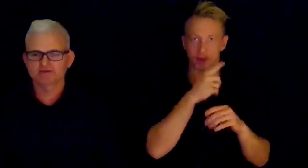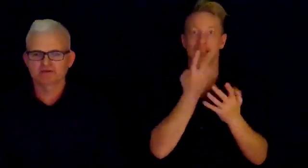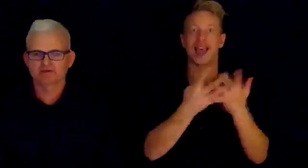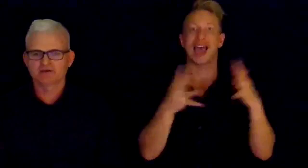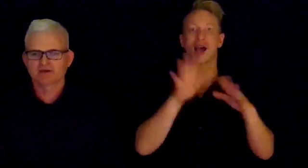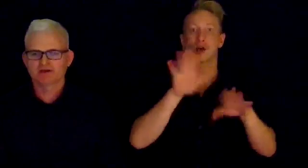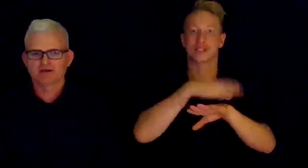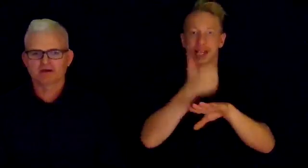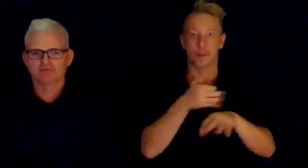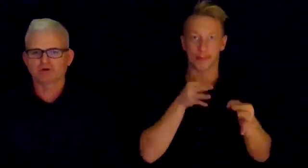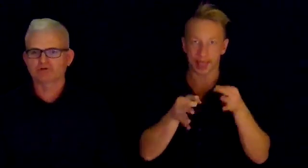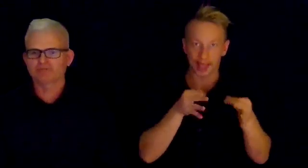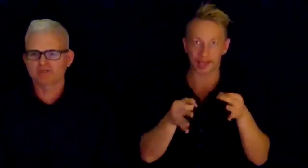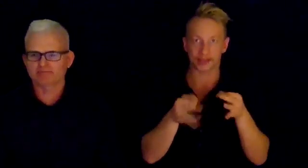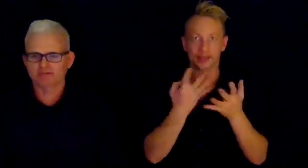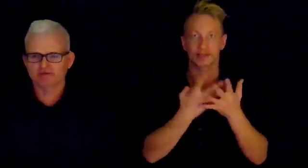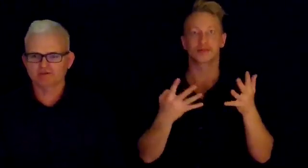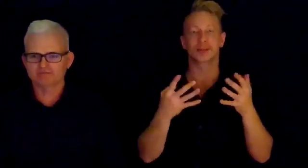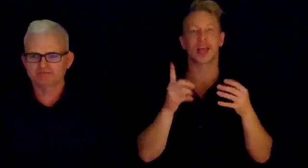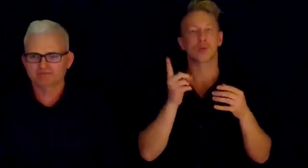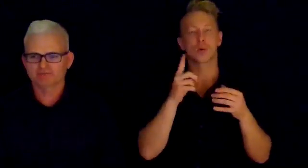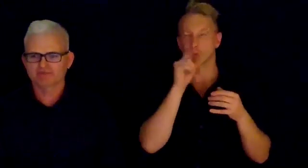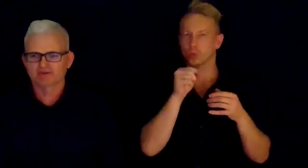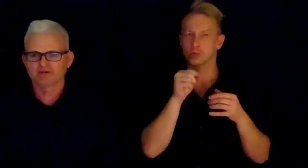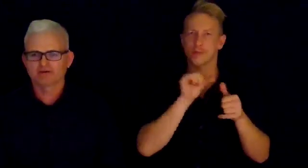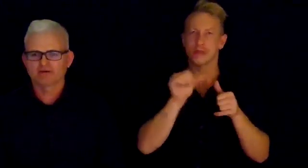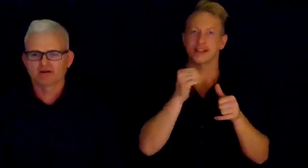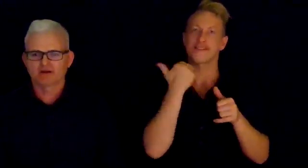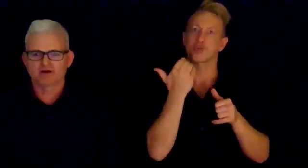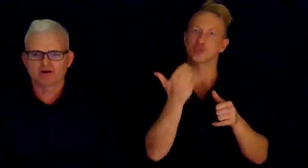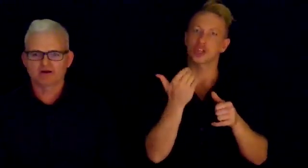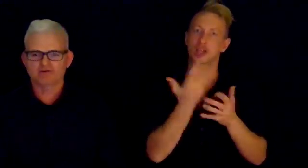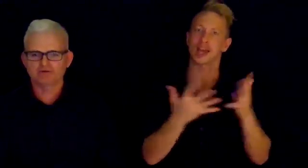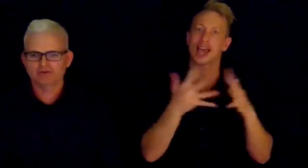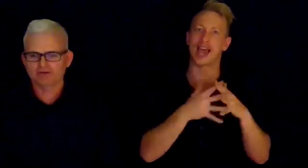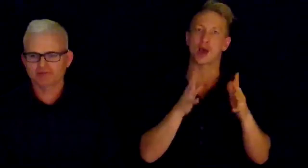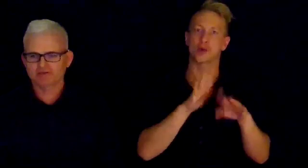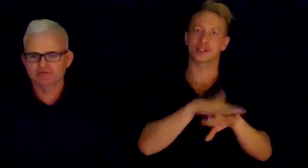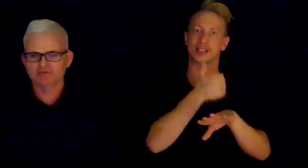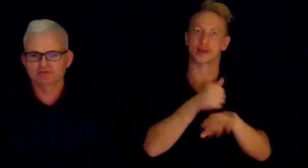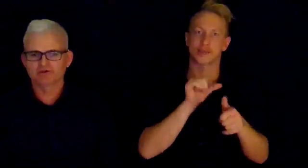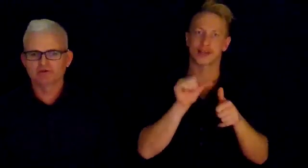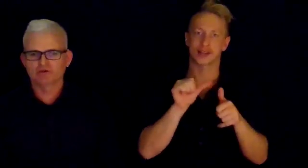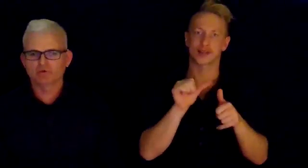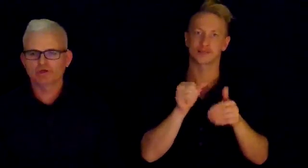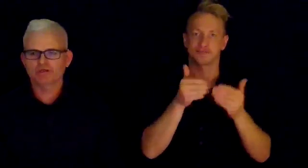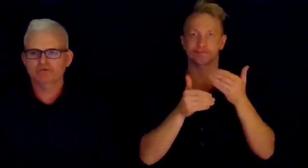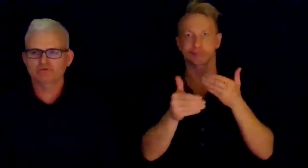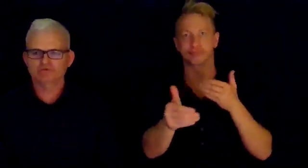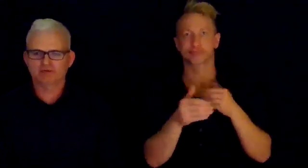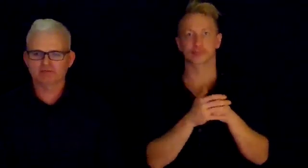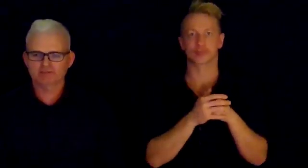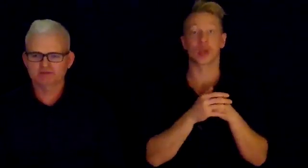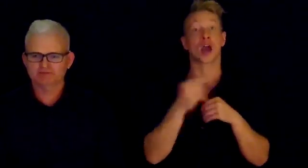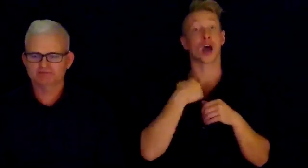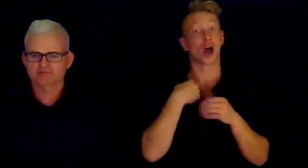plans and what could be done better. And I do recommend working